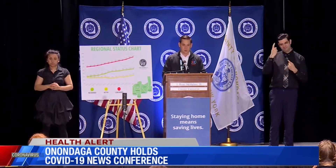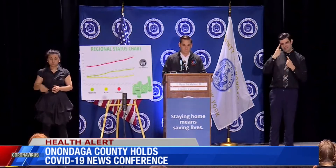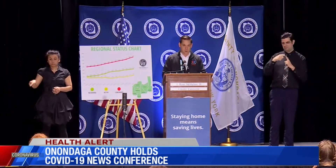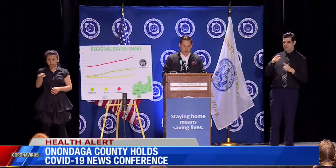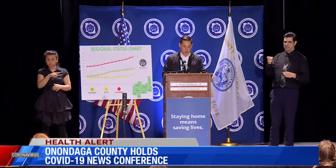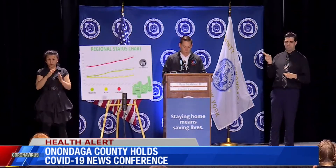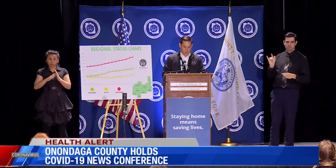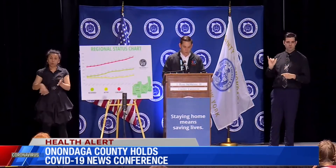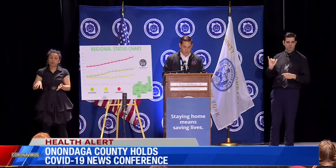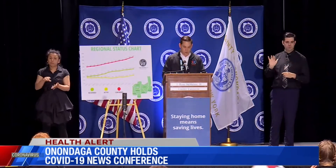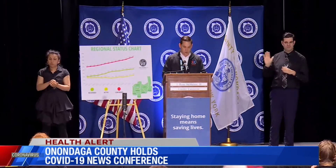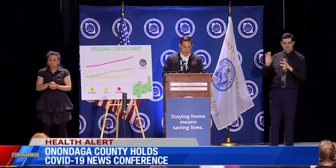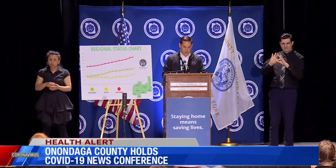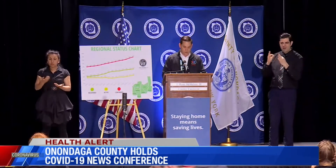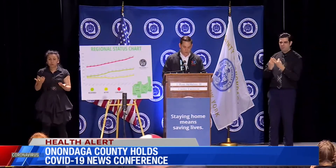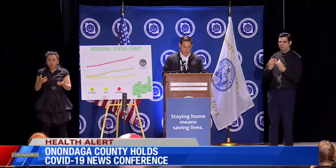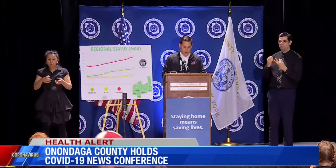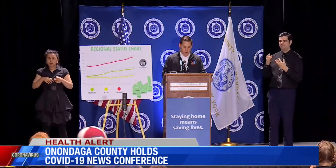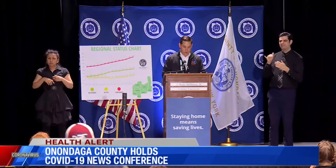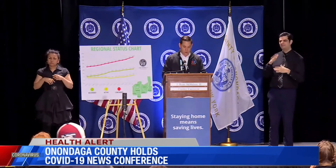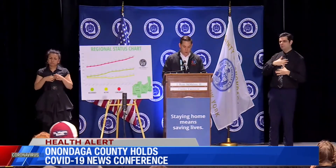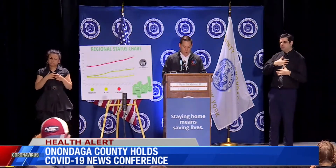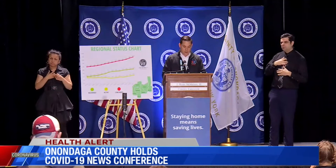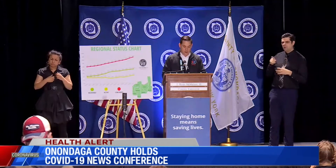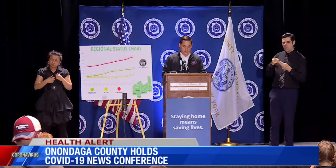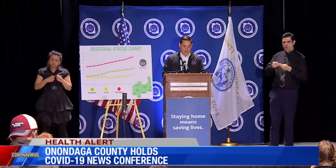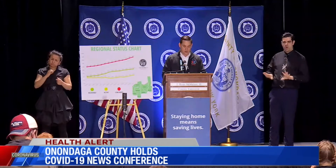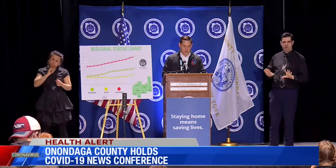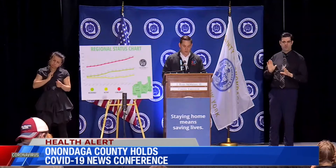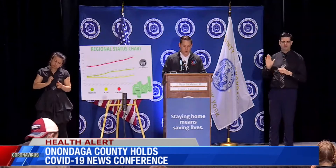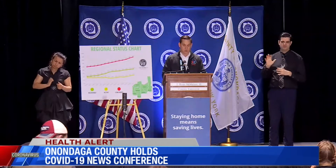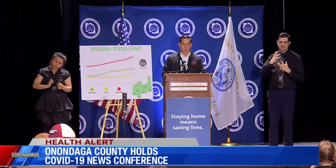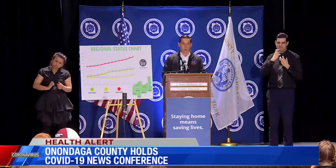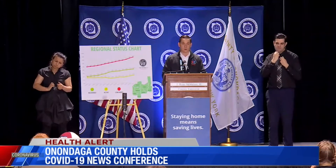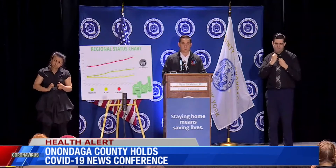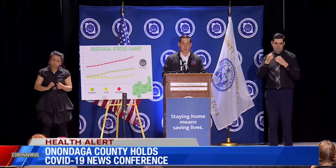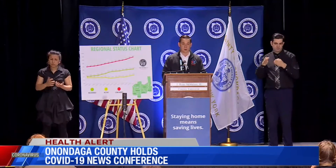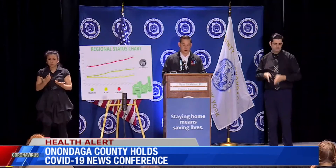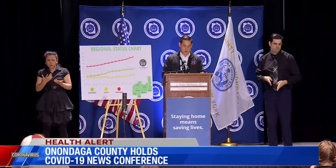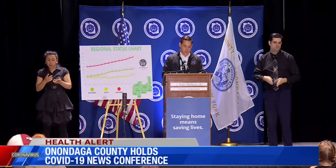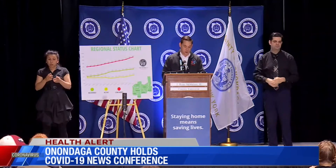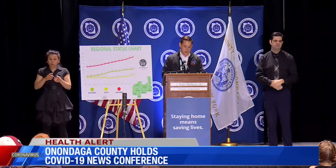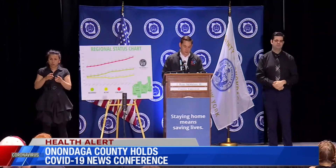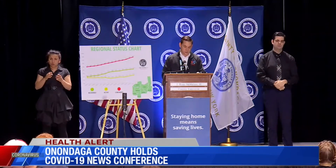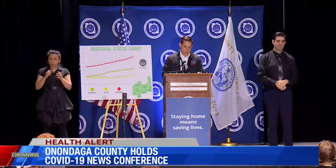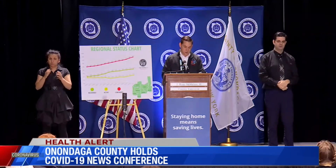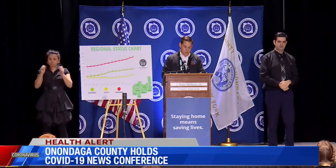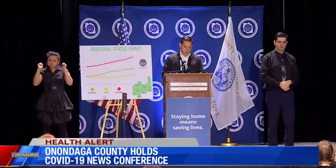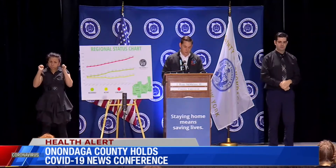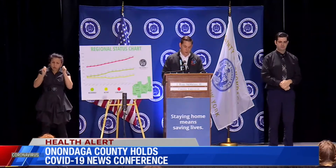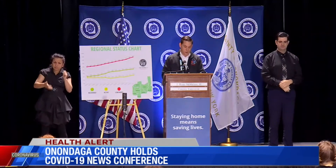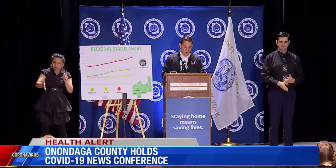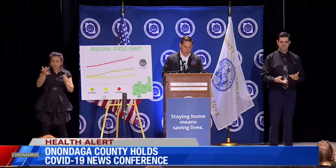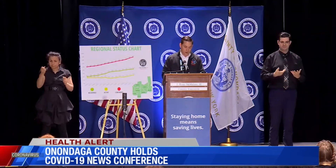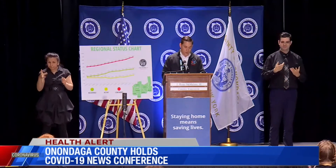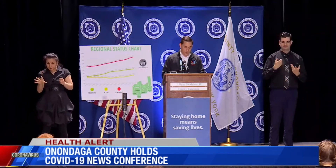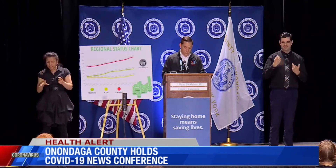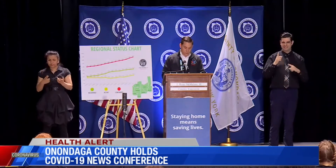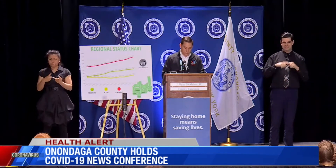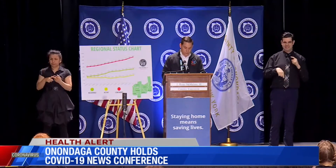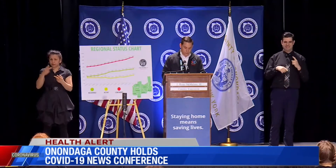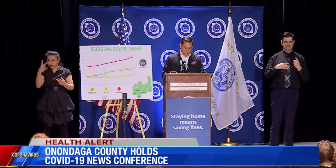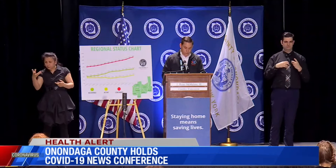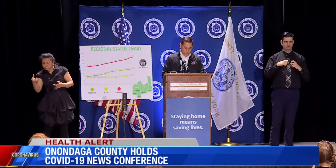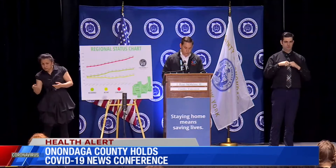current rules and regulations. So again, the community mourns another loss of another one of our